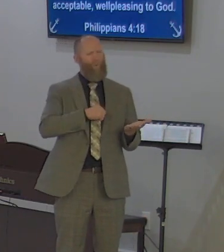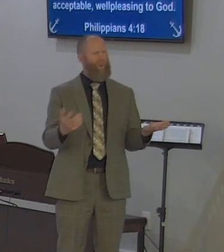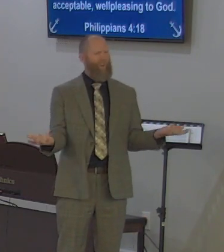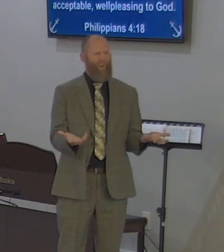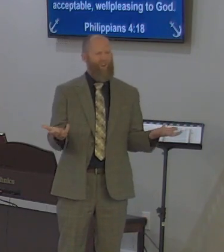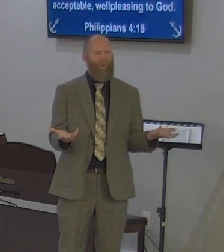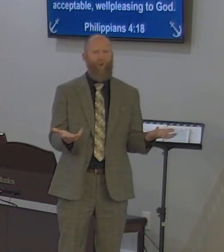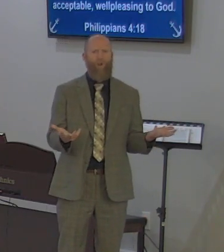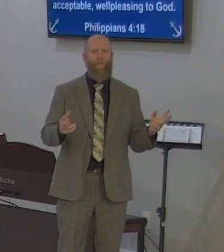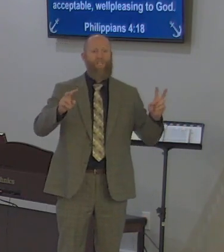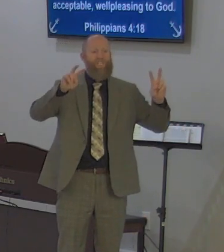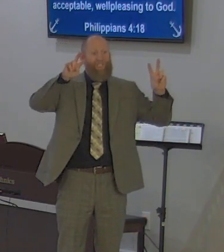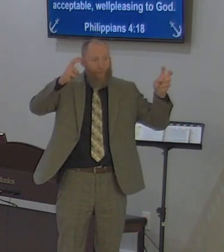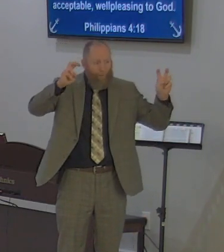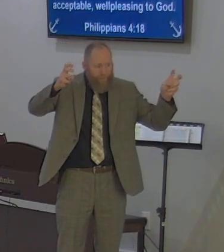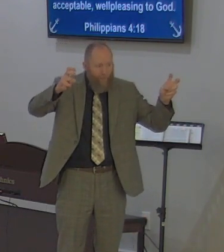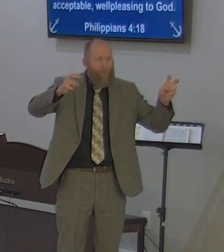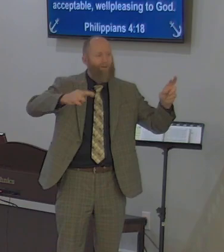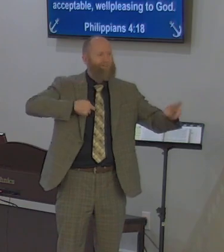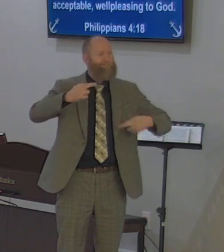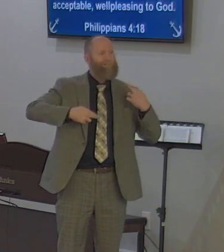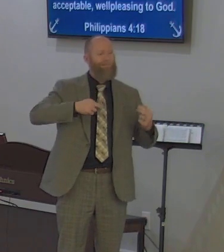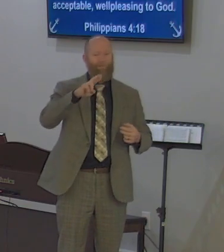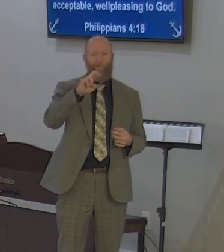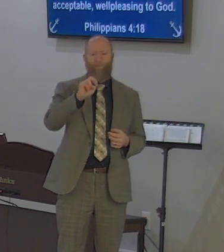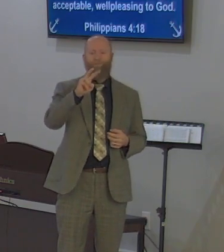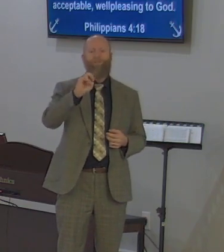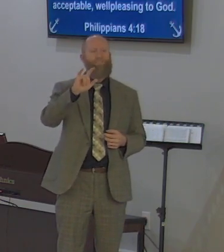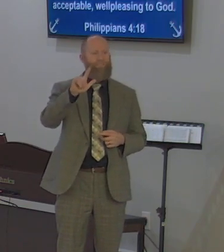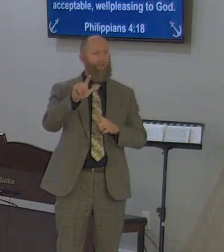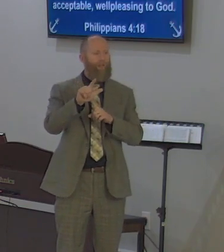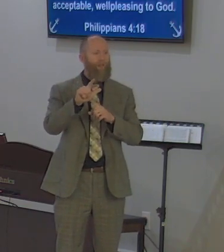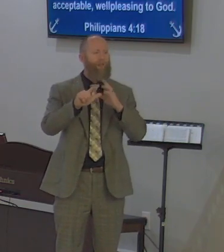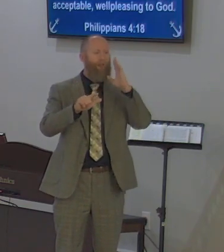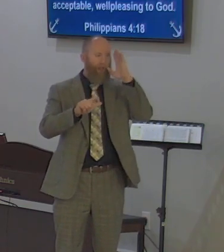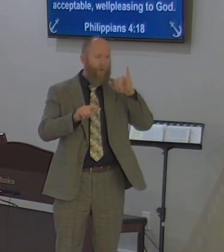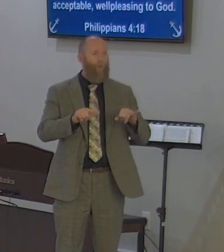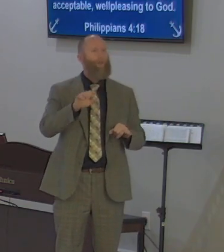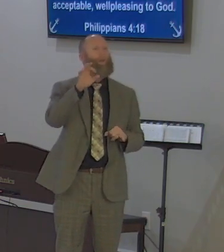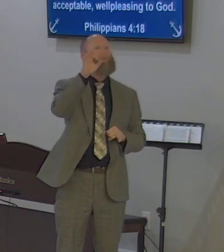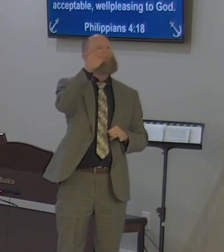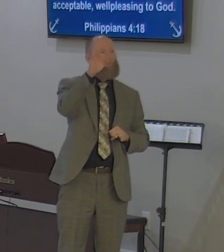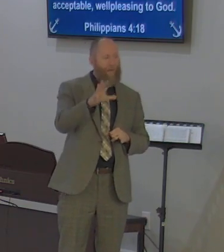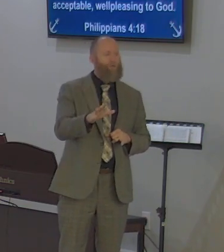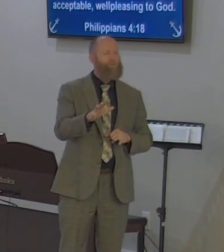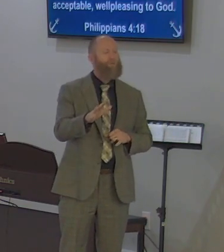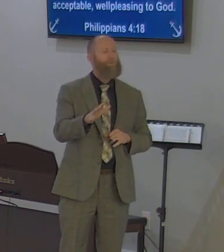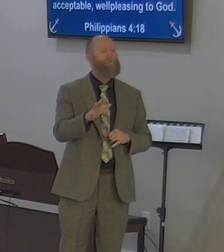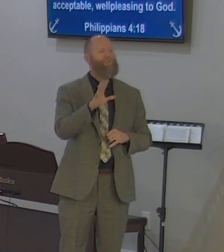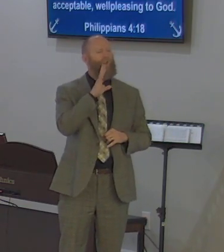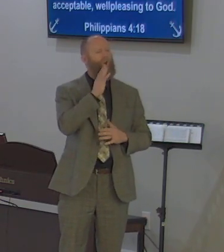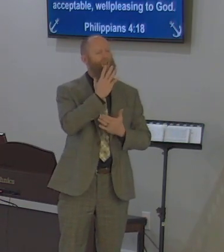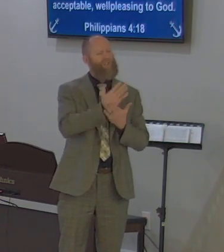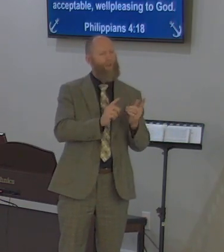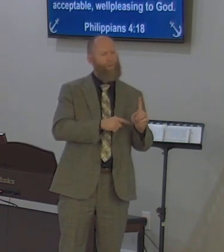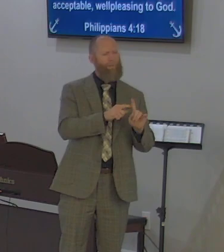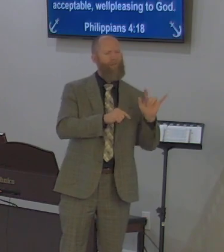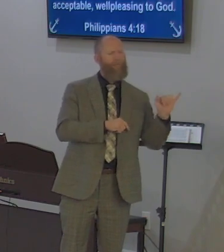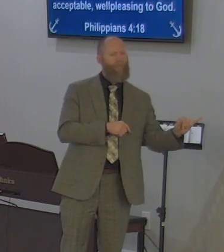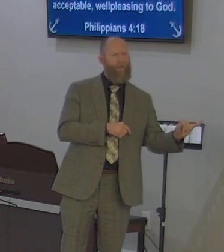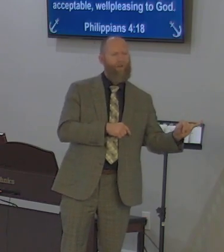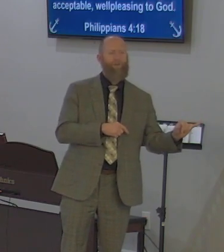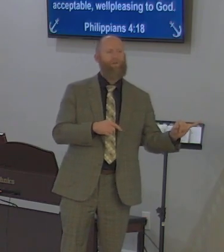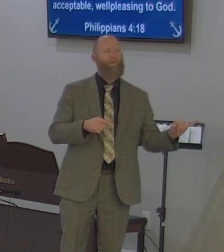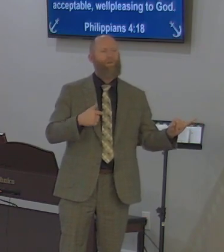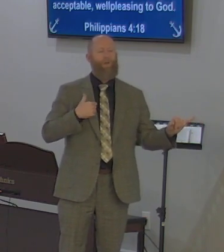the subject of revival. And I know, though I don't know the details, I know that your pastor's been talking to you about revival. And I have said some of these things